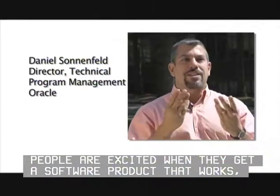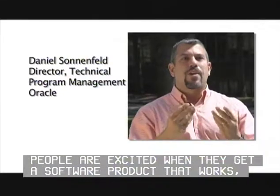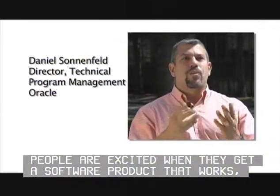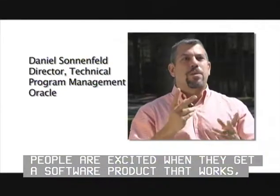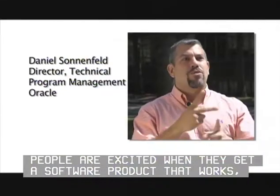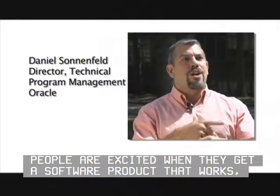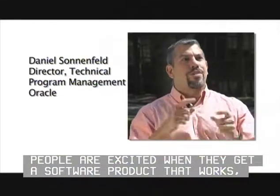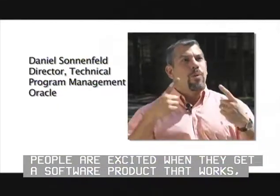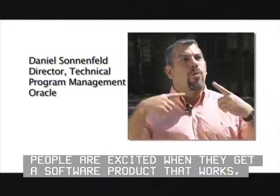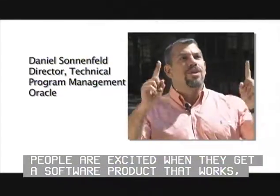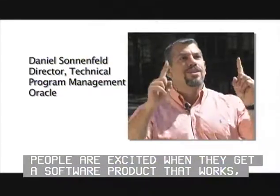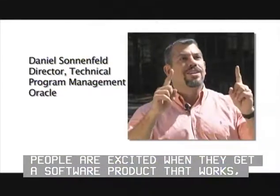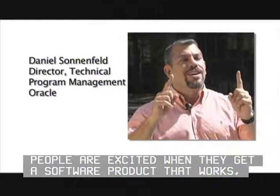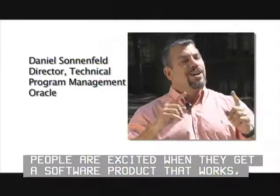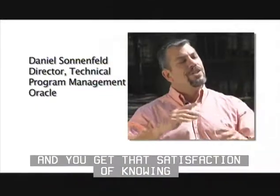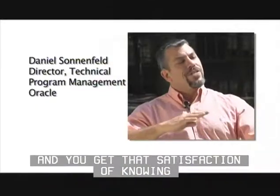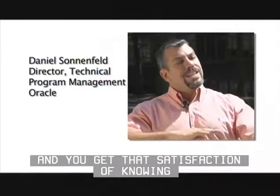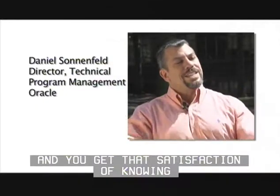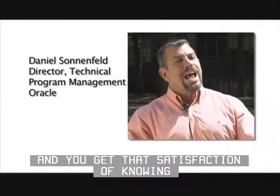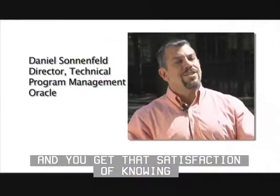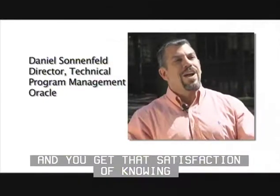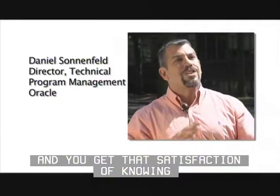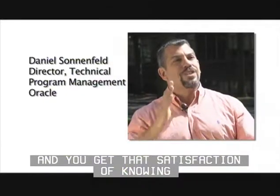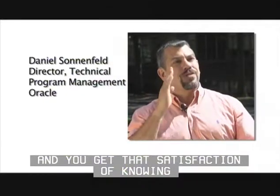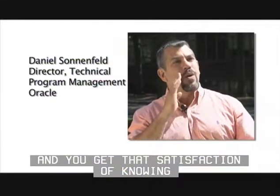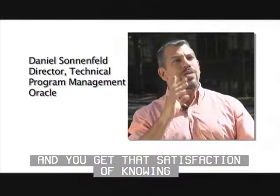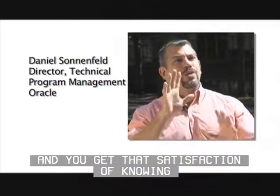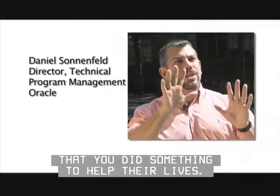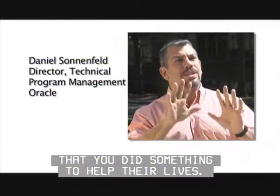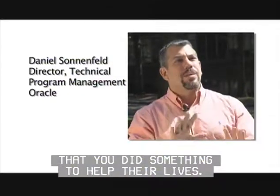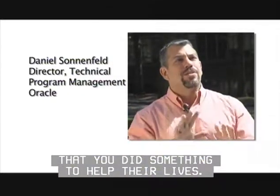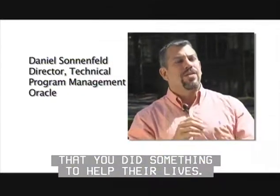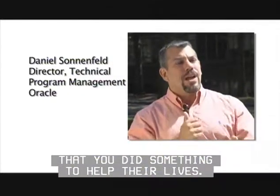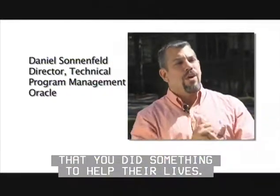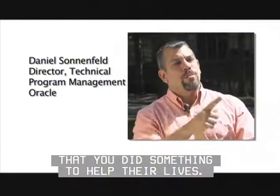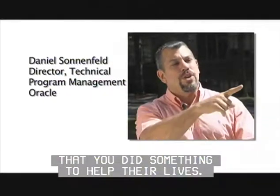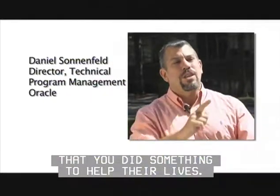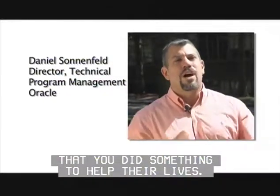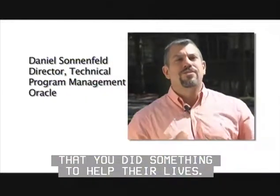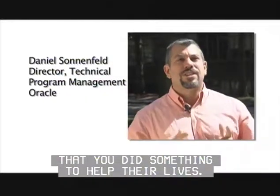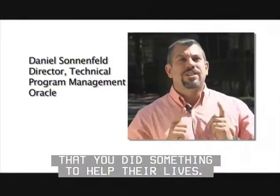software product that works, and you get that satisfaction of knowing that you did something that helped their lives.